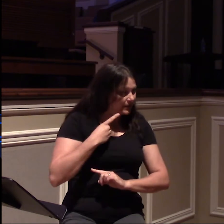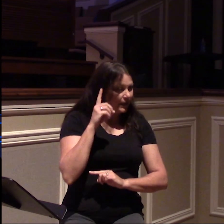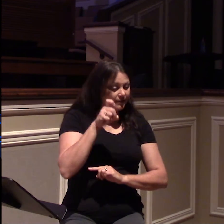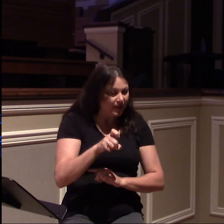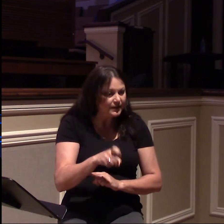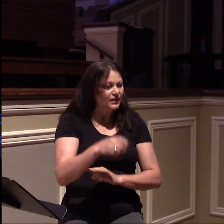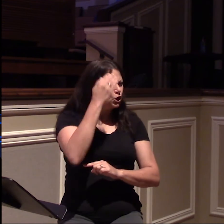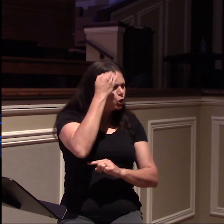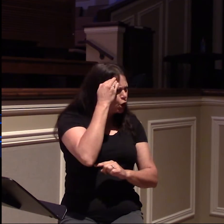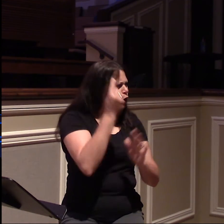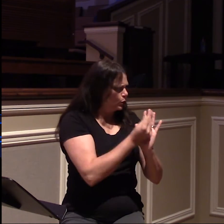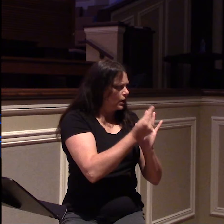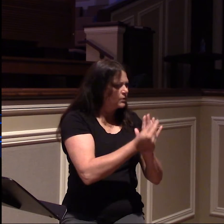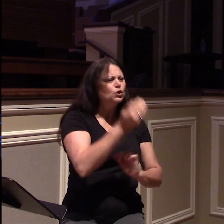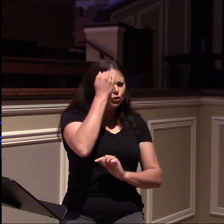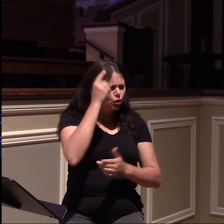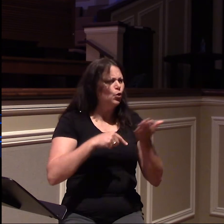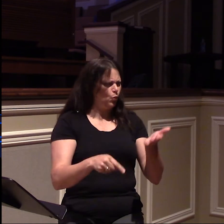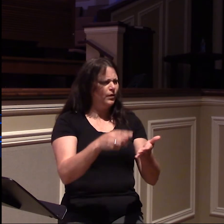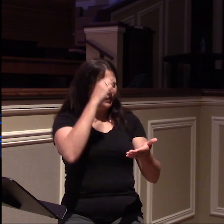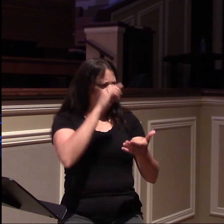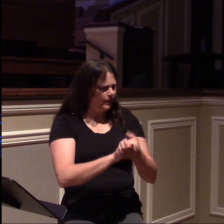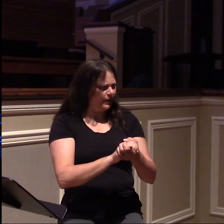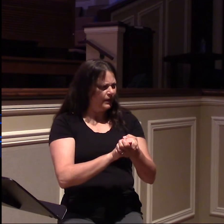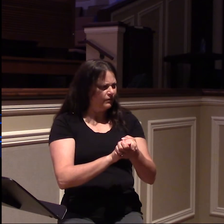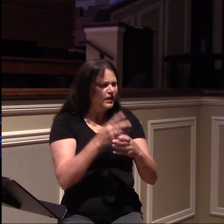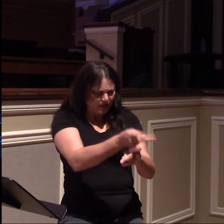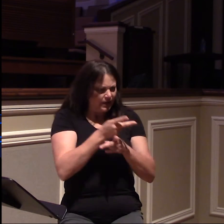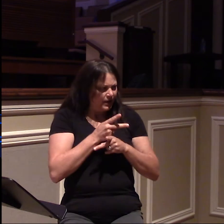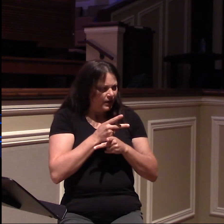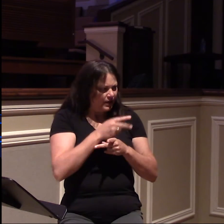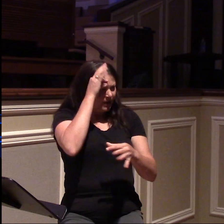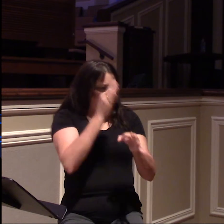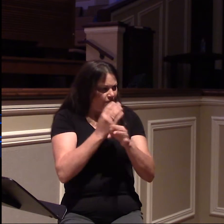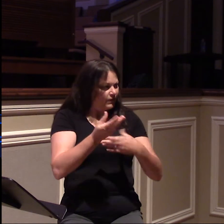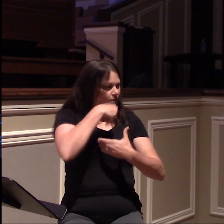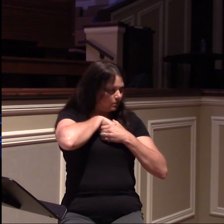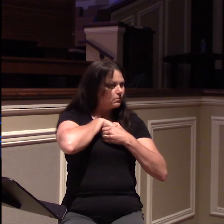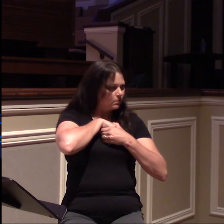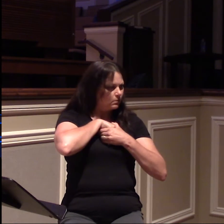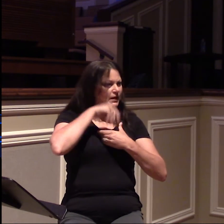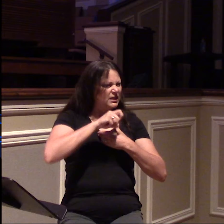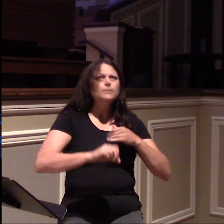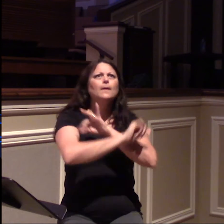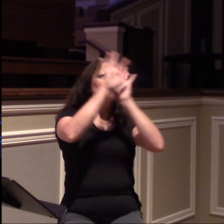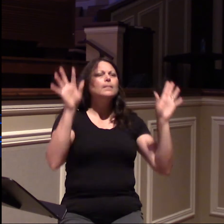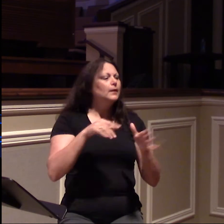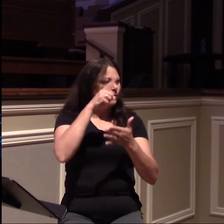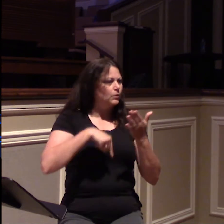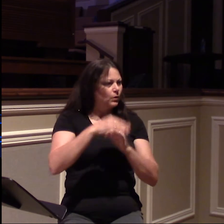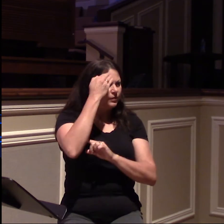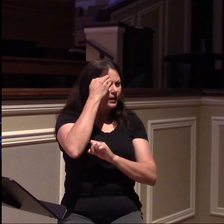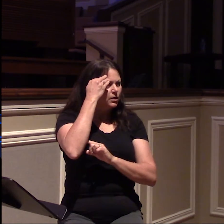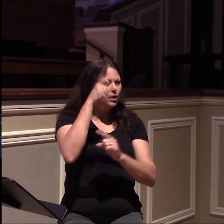the gospel. They know what they believe and hold fast to the faith. They ought to be clear in their doctrinal convictions, rooted in the truth of